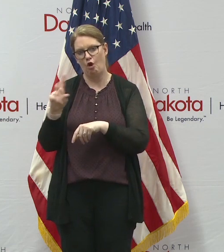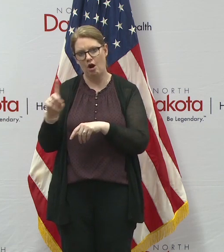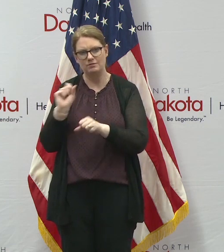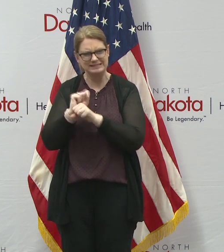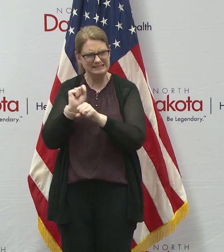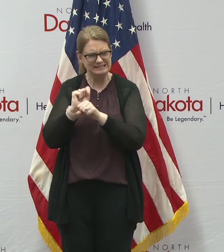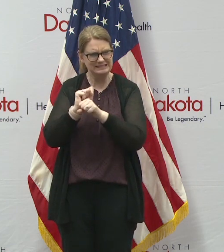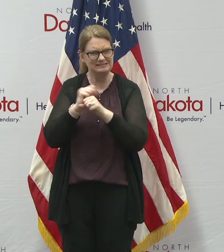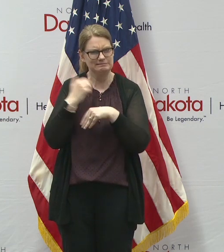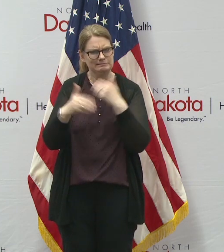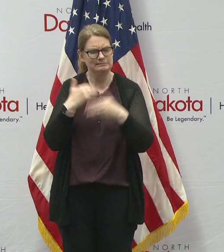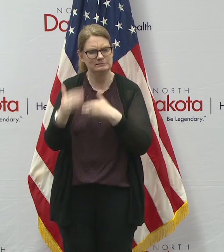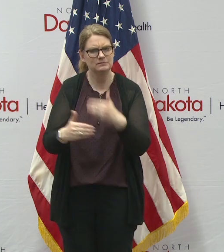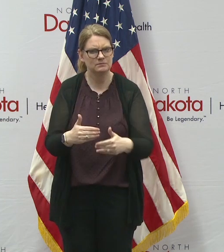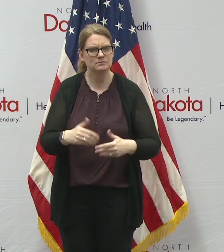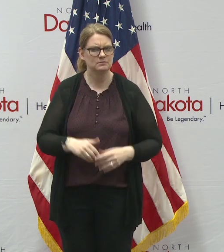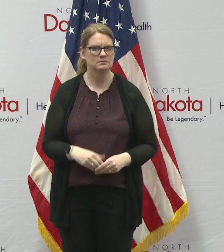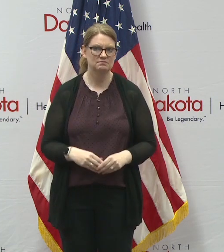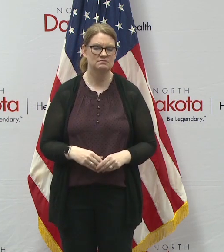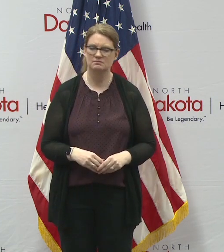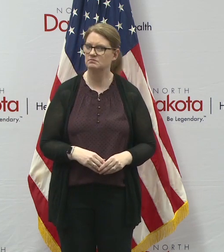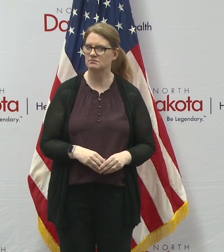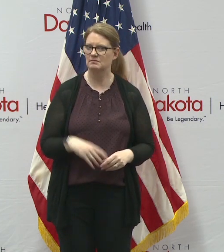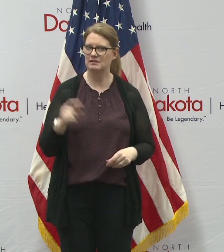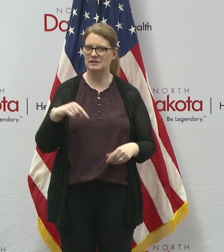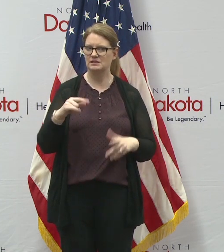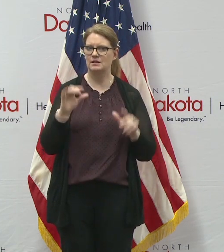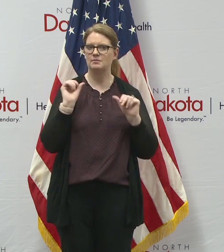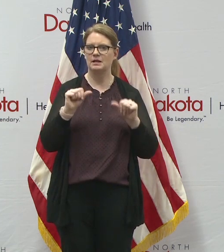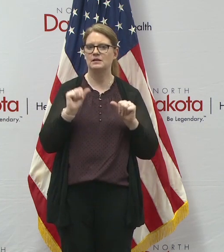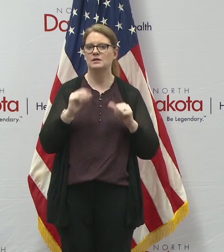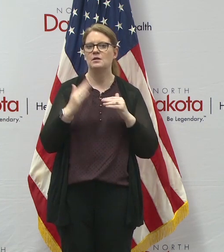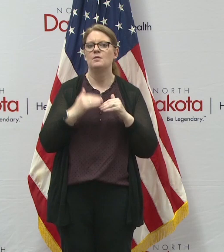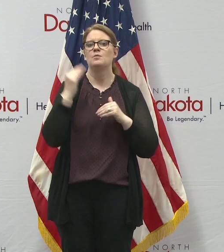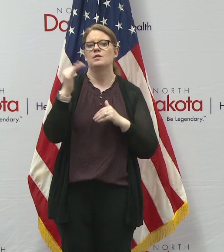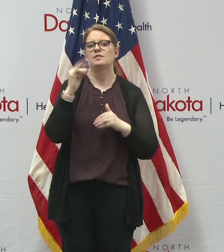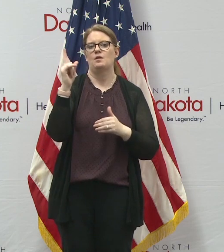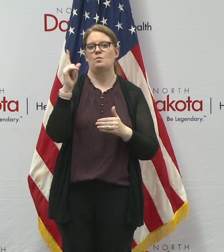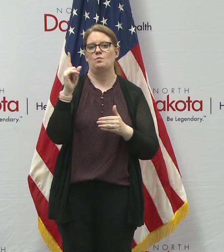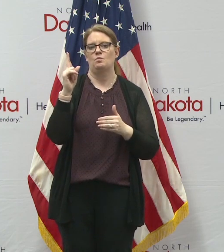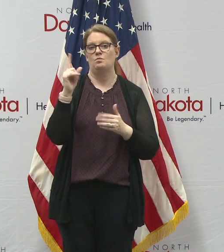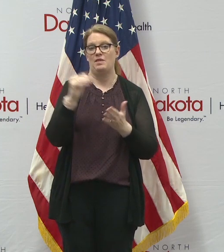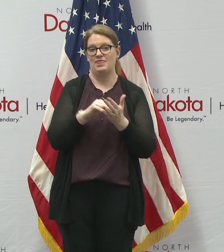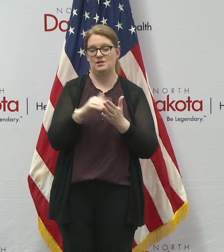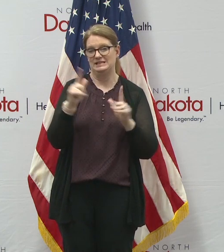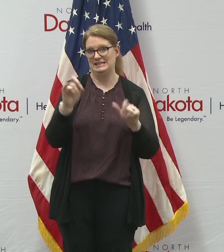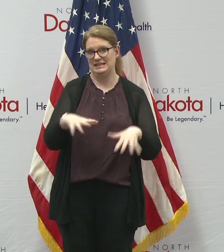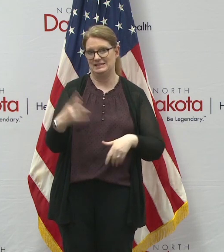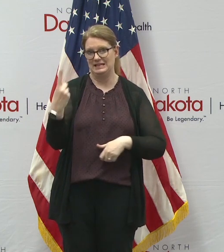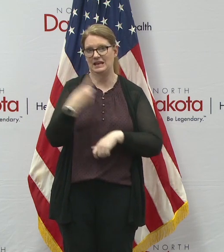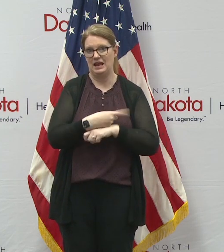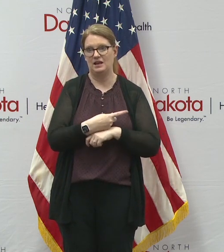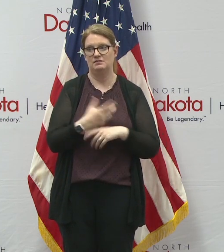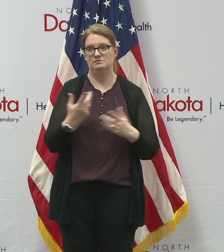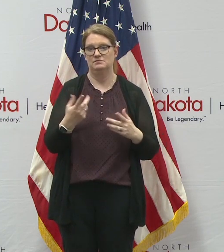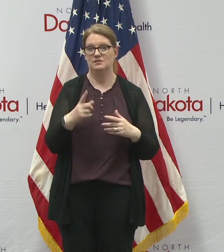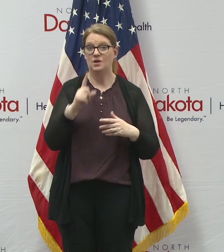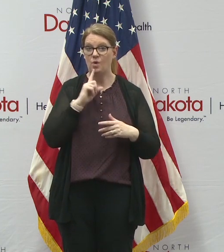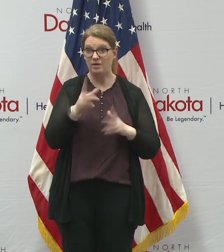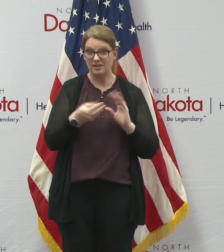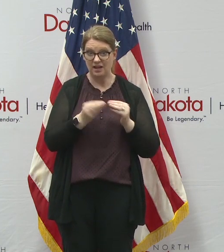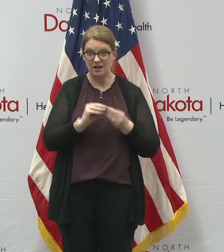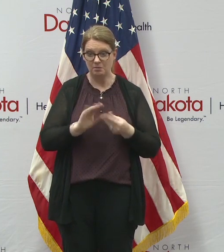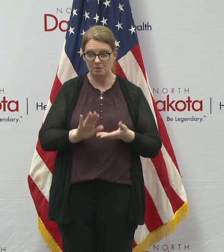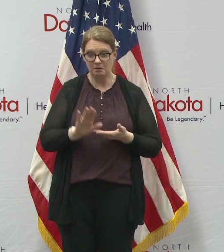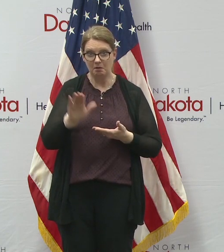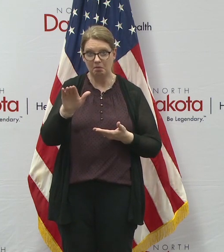do that, then we should be at the ability to do more than 1,000 tests a day. So we'd like to see that number continue to